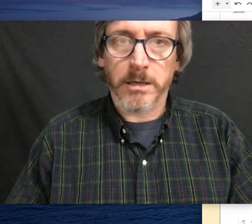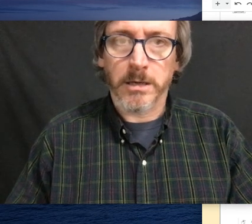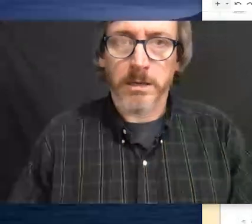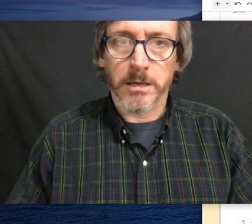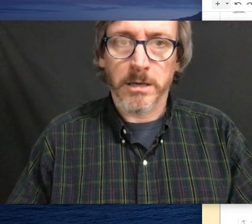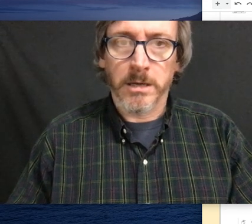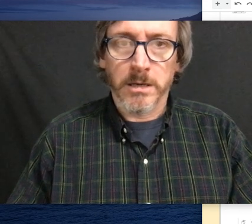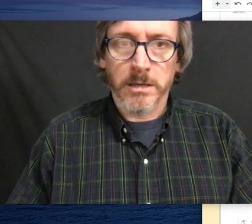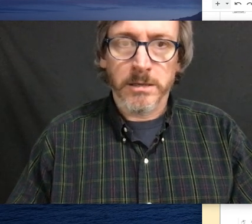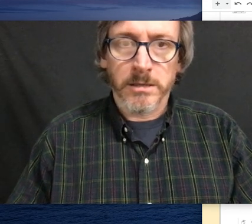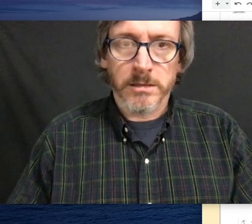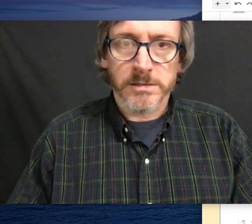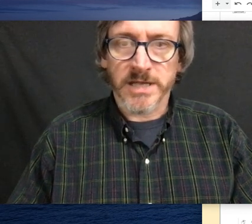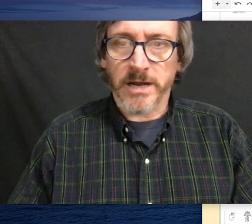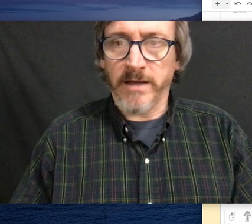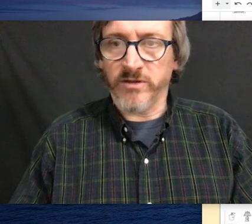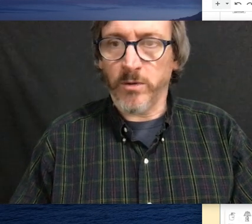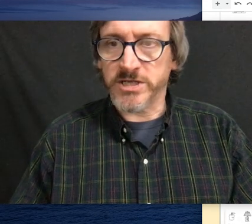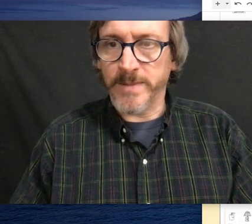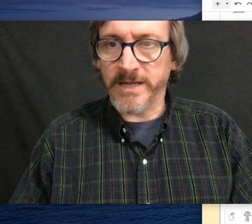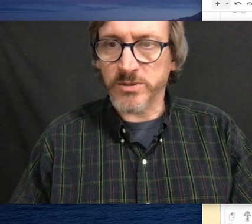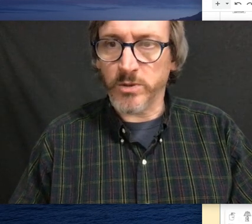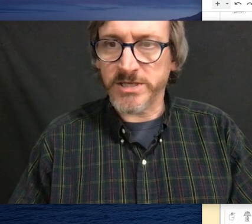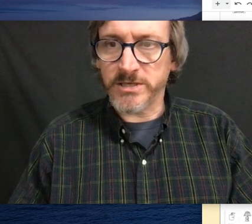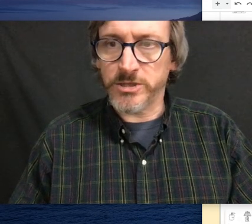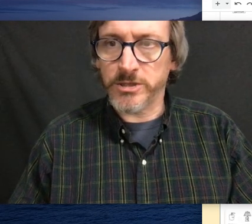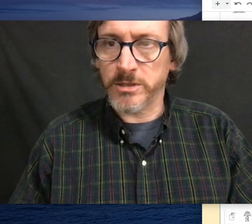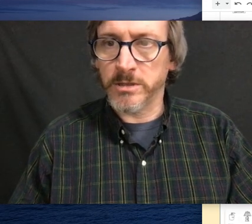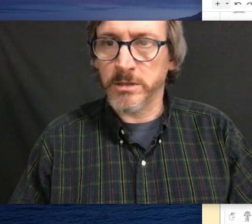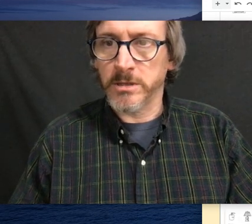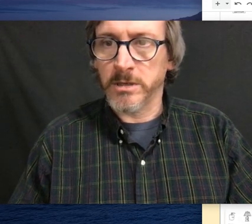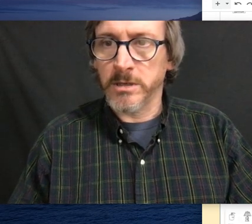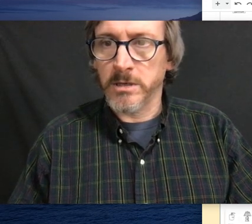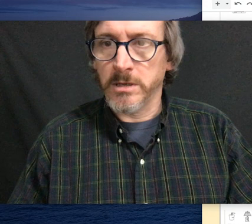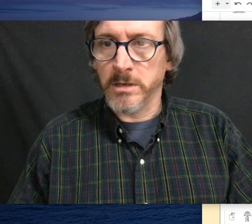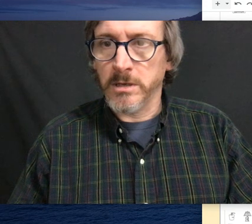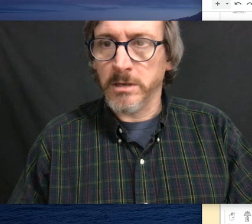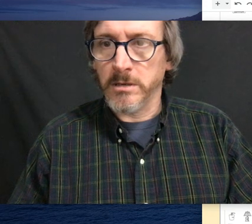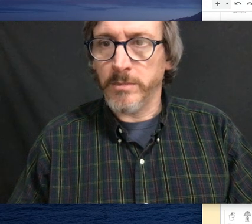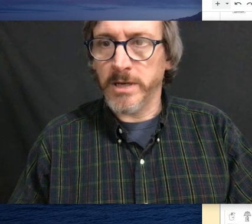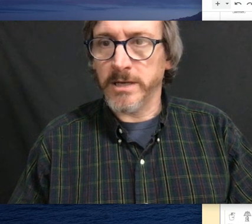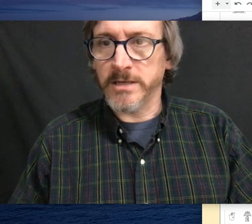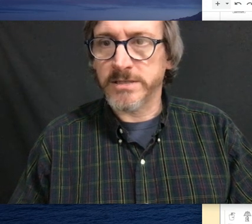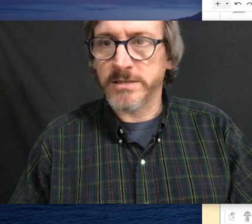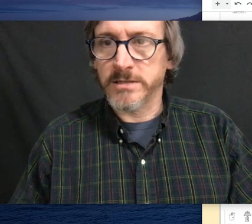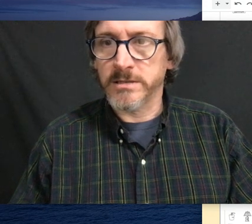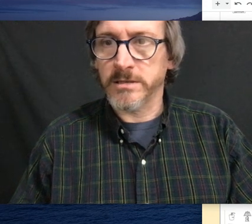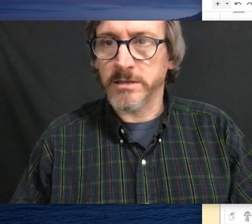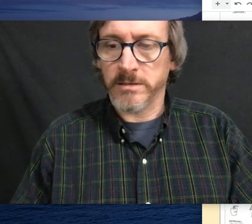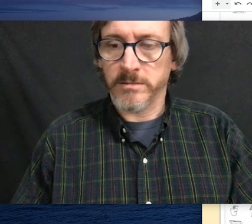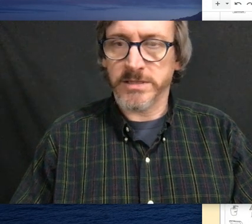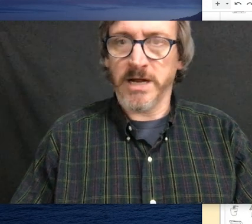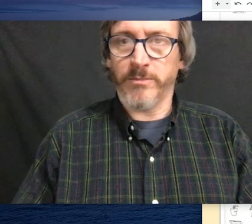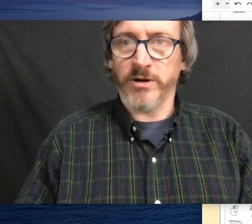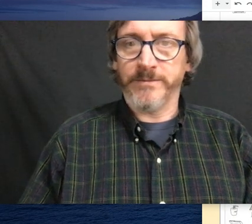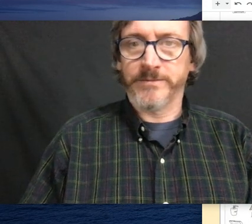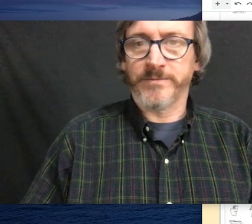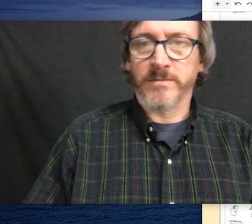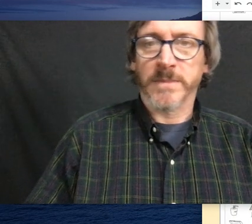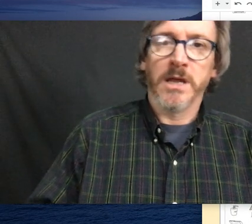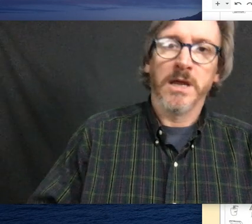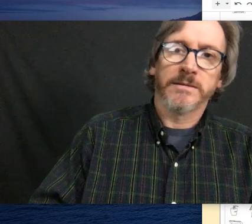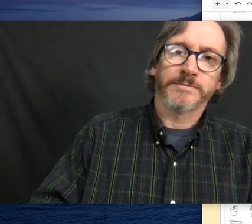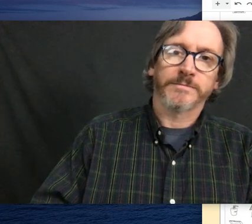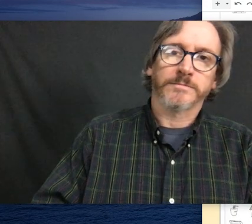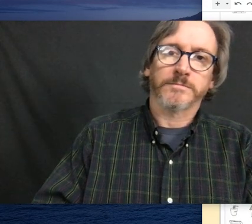And sorry, you have to watch us make the sausage, but it's not pretty.